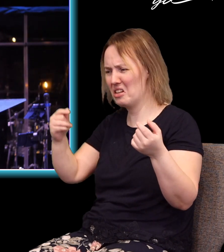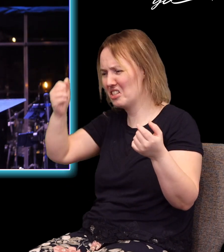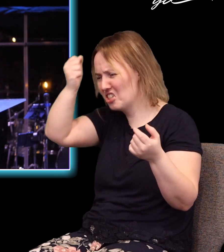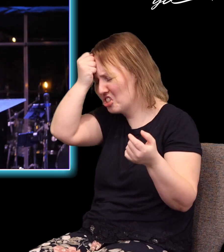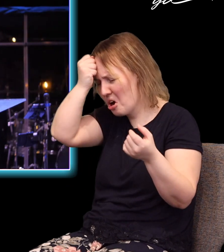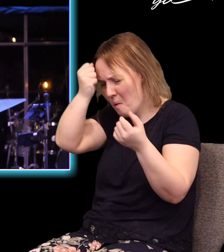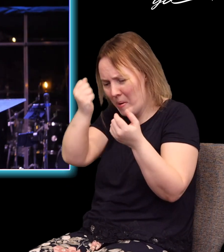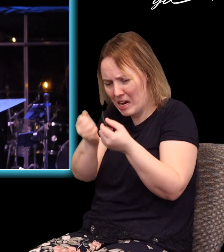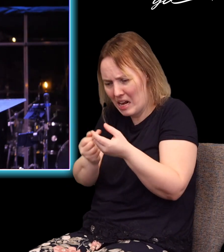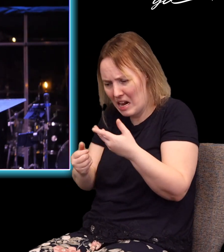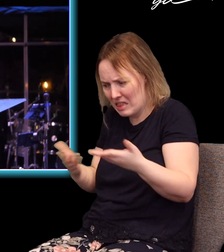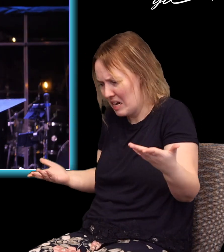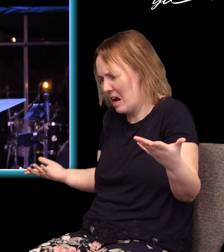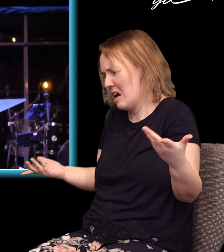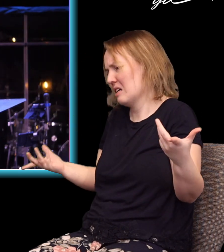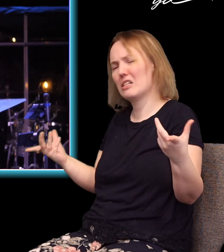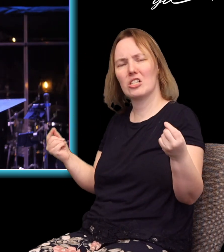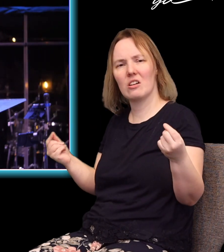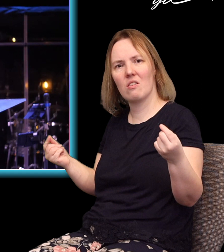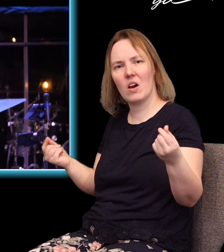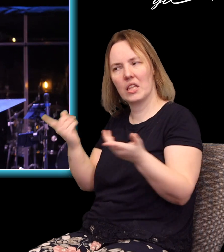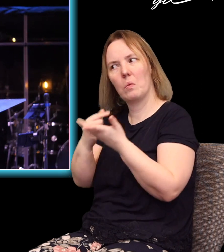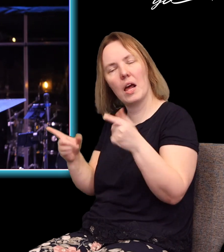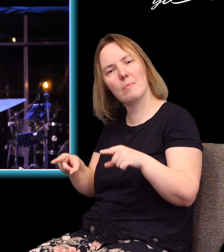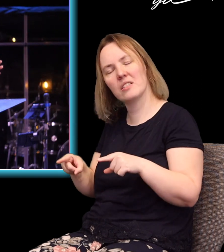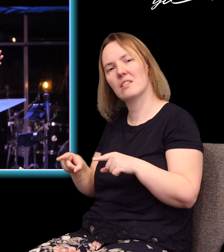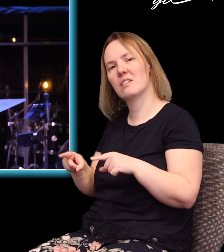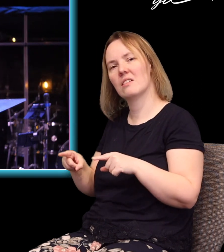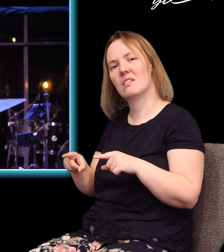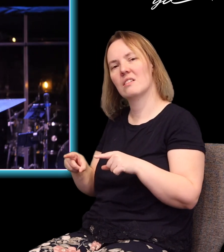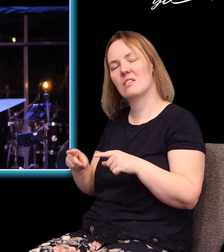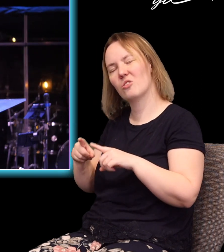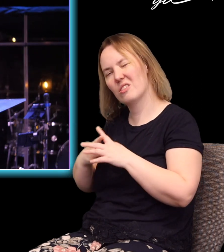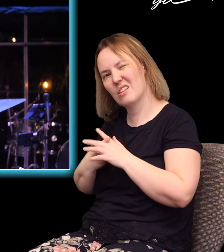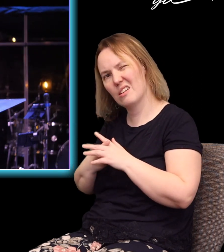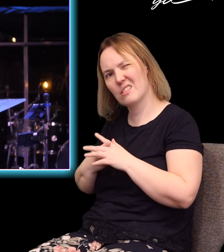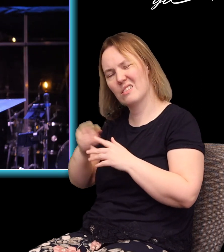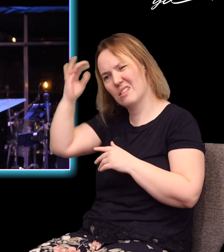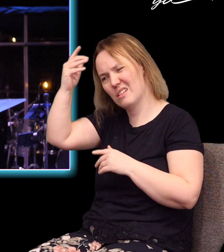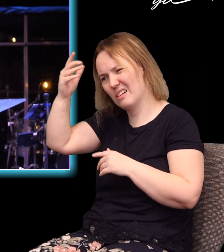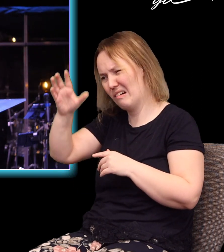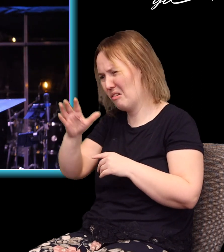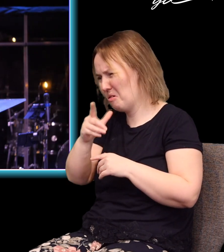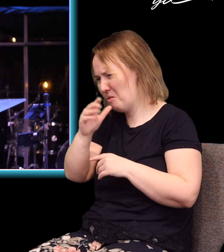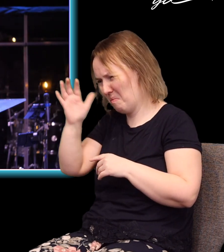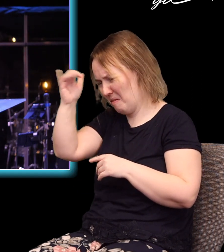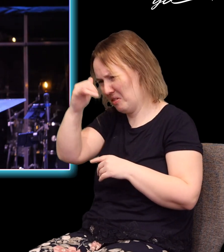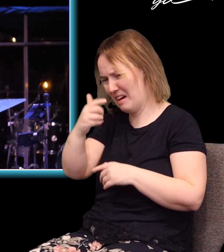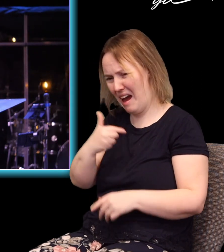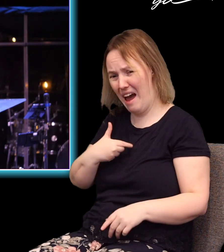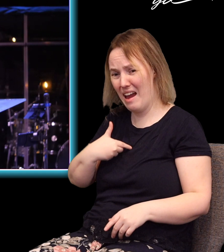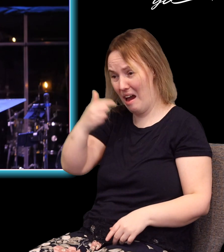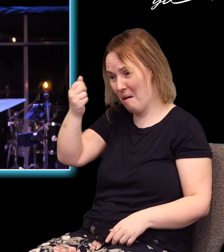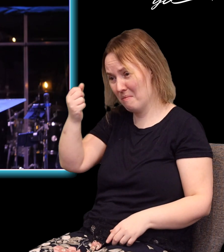thing to do. And then you know what happens? You begin to think, man, who am I fooling? I am